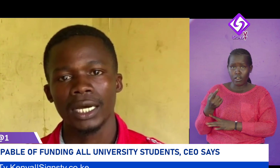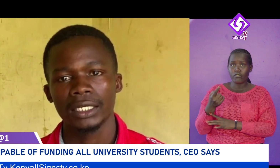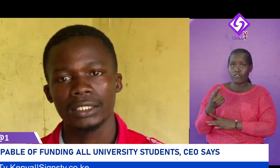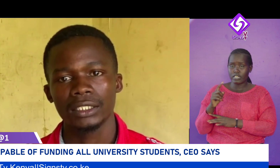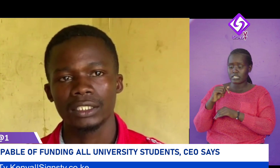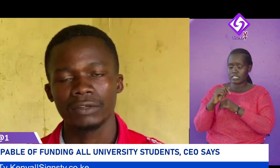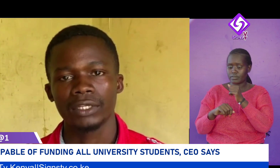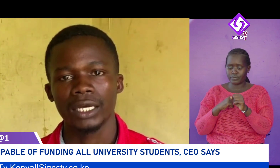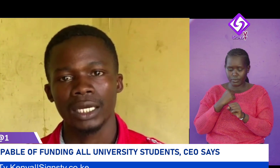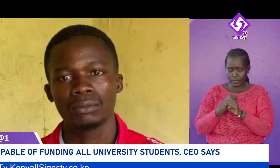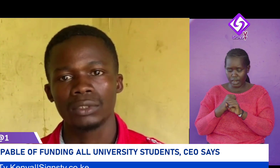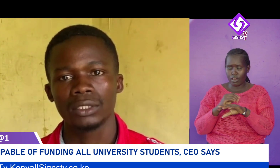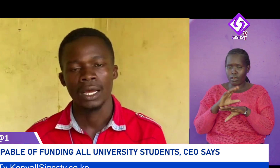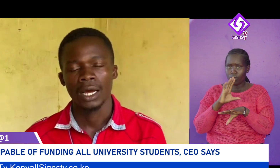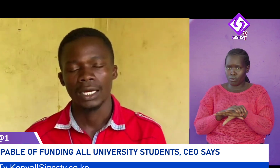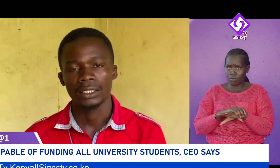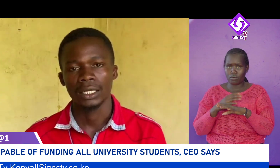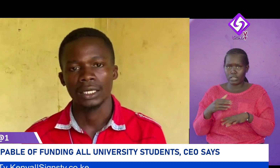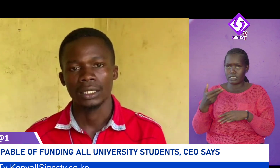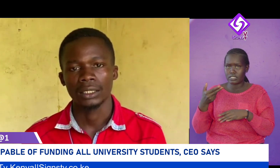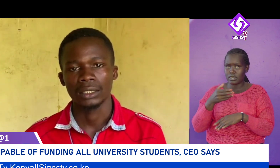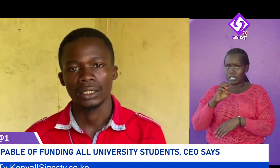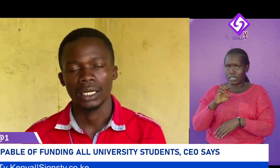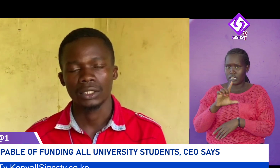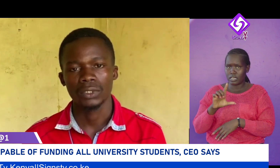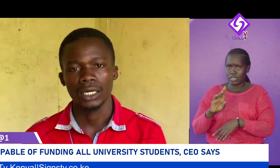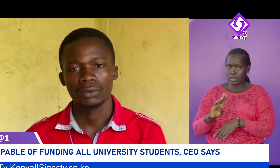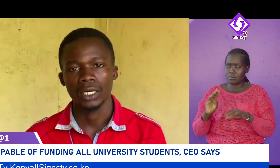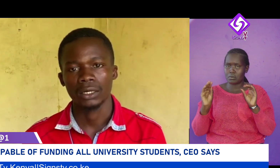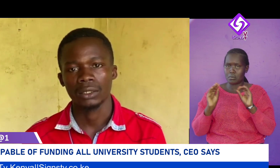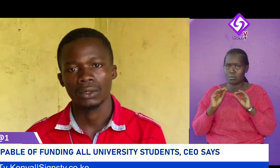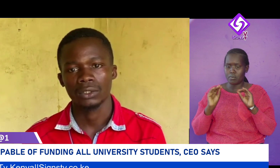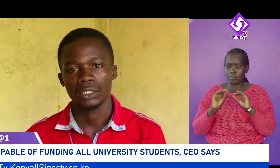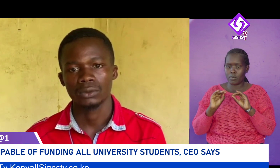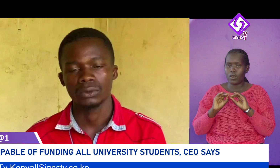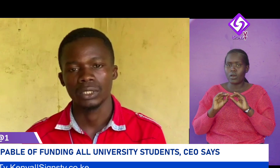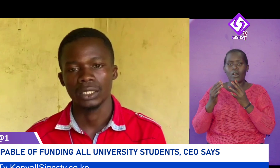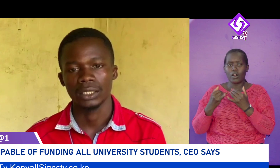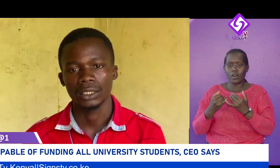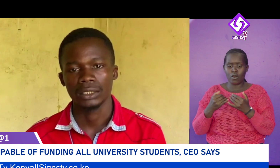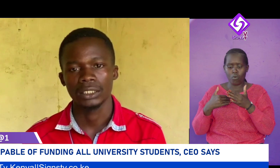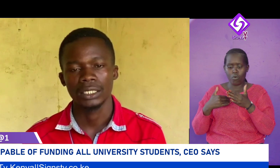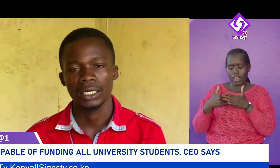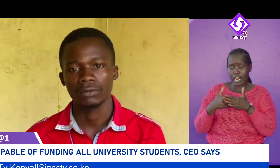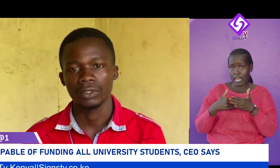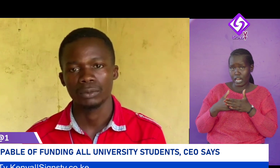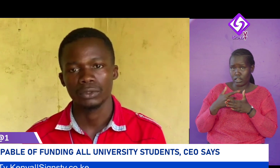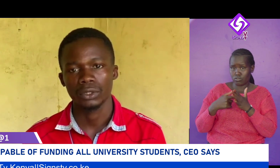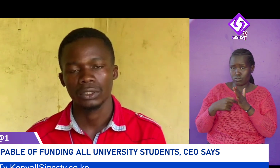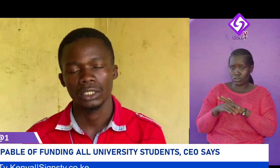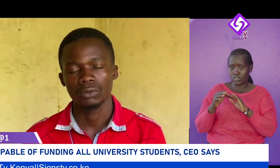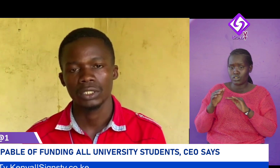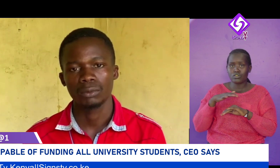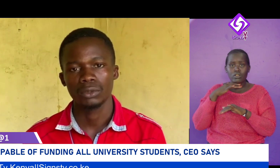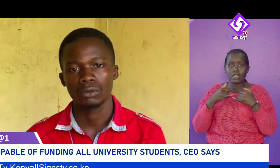I didn't receive the ELB. As we now we are closer to the deadline of the portal, in which the portal will